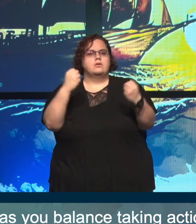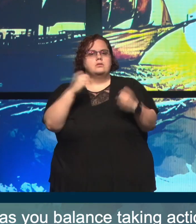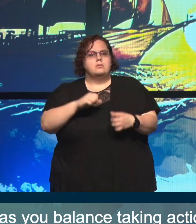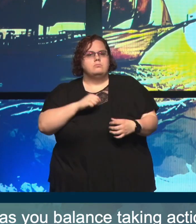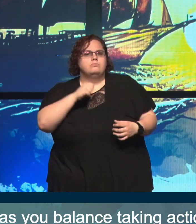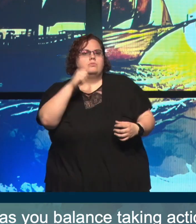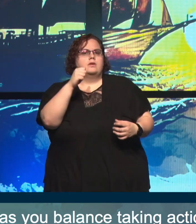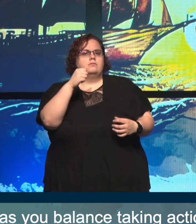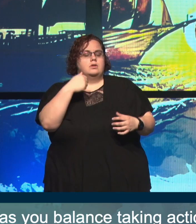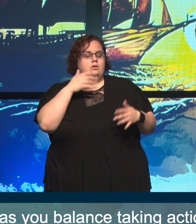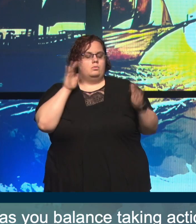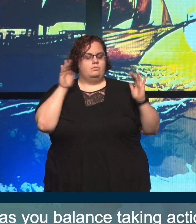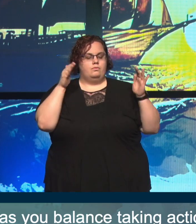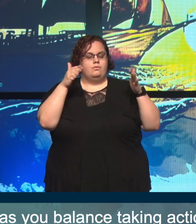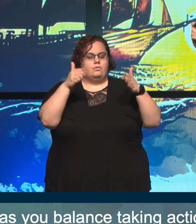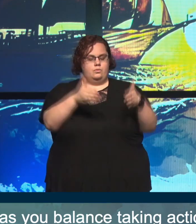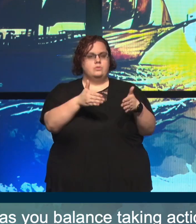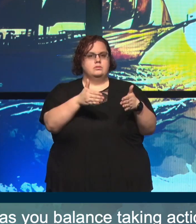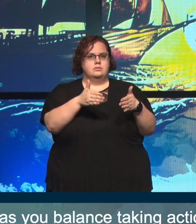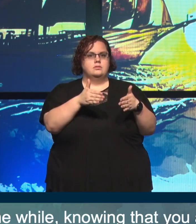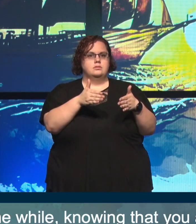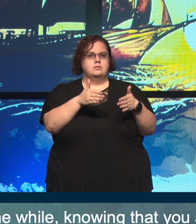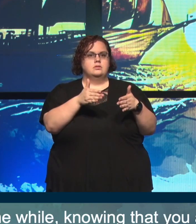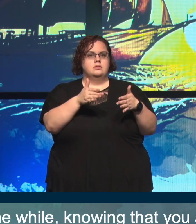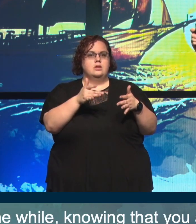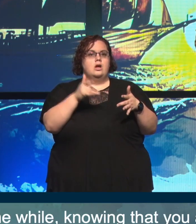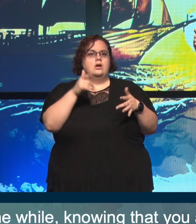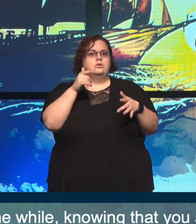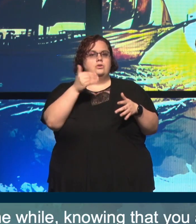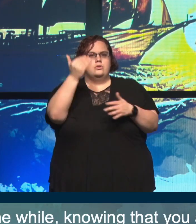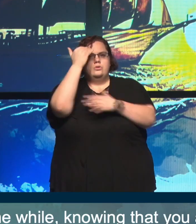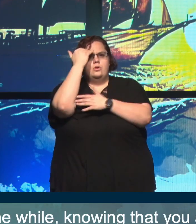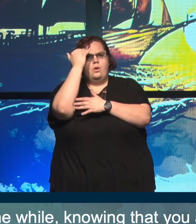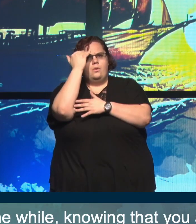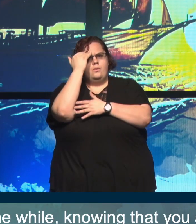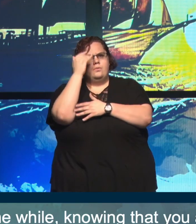grow as you focus. All the while, knowing